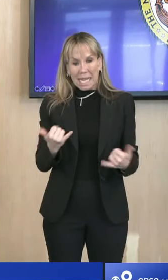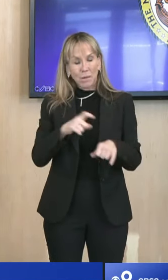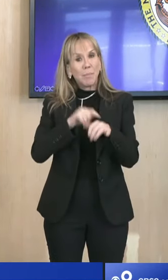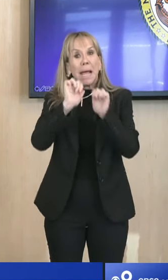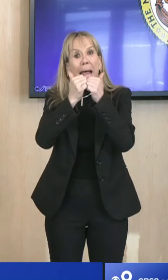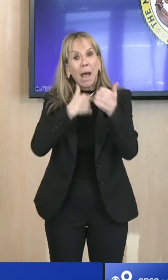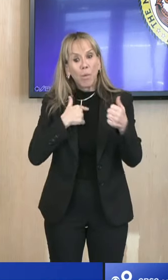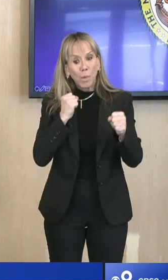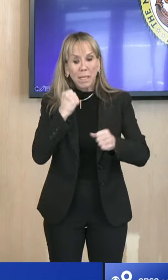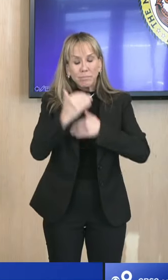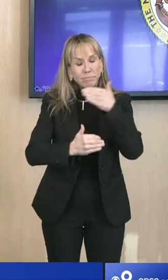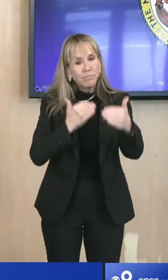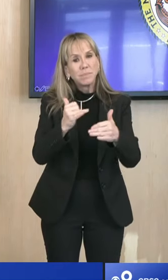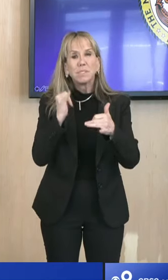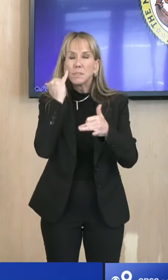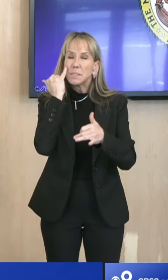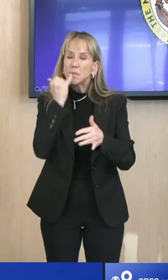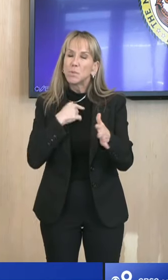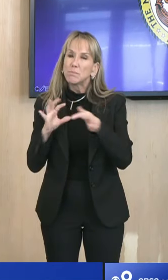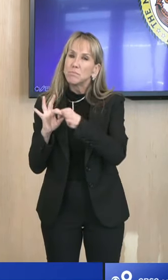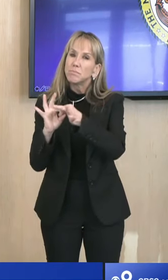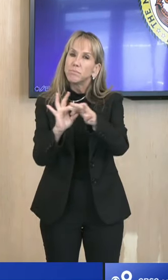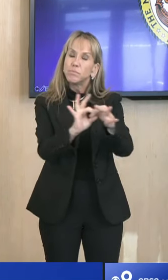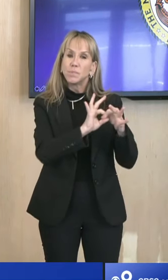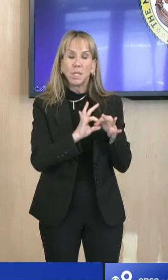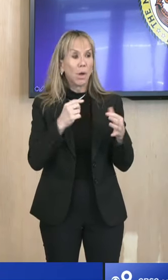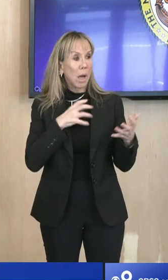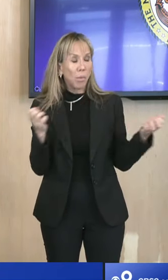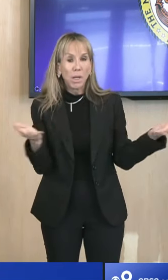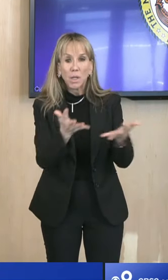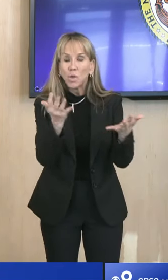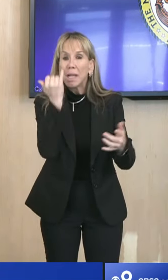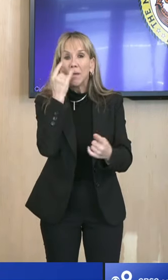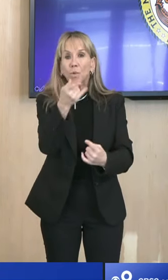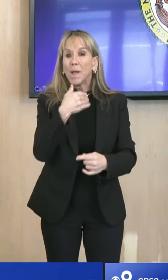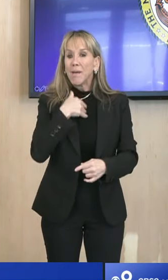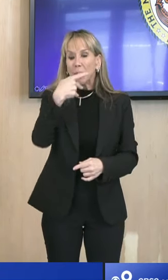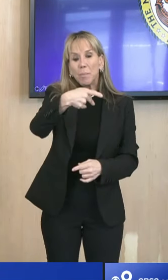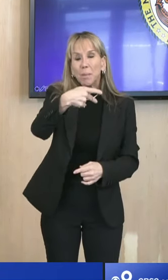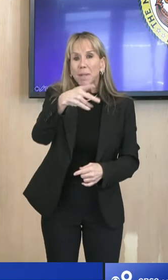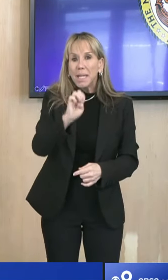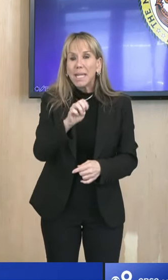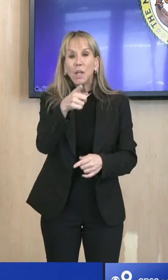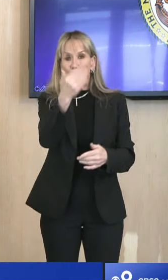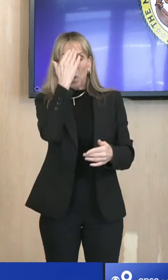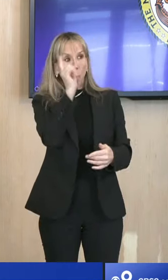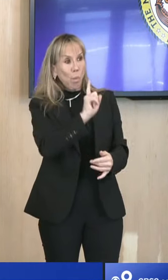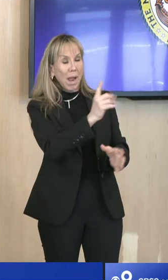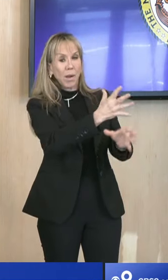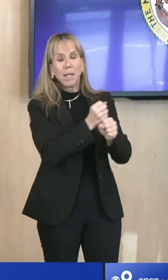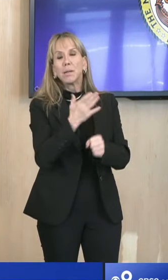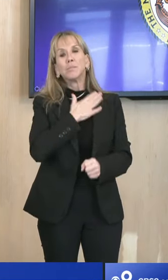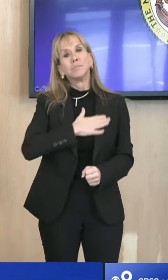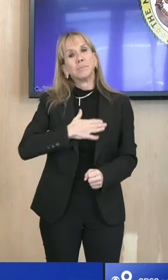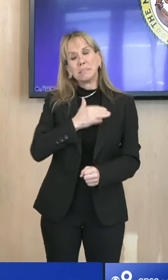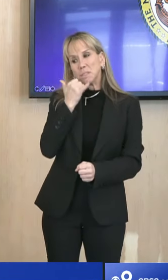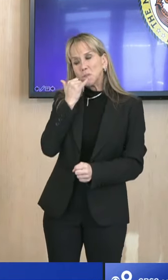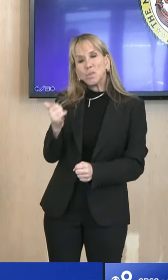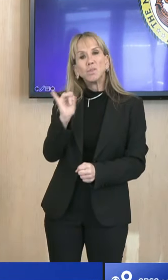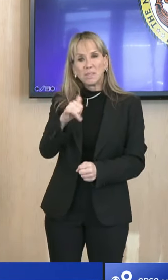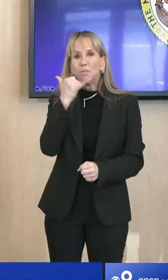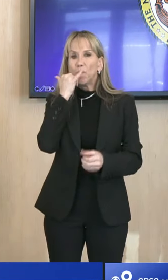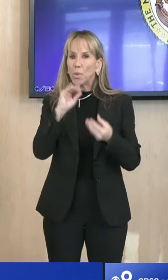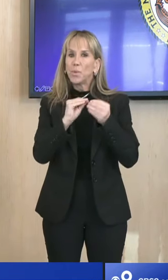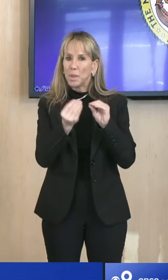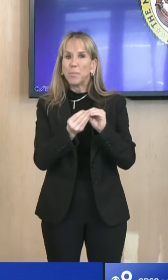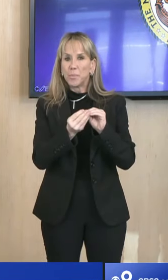stick together. I want to encourage all of you who have PPEs, you have access to them, to call that number. They will be